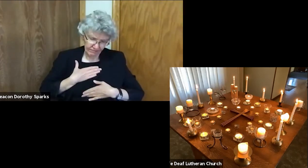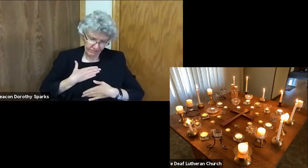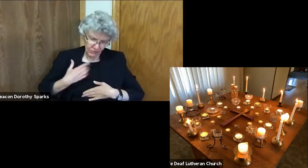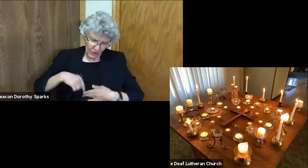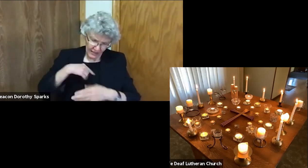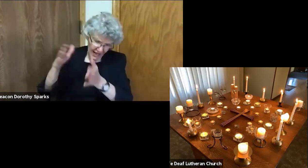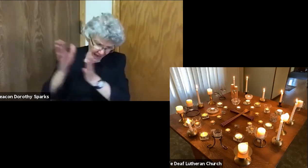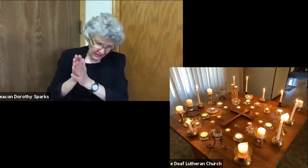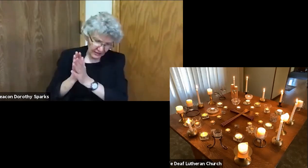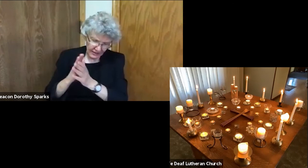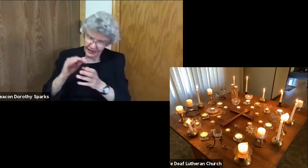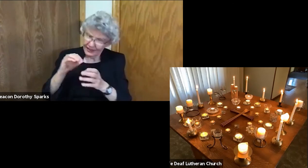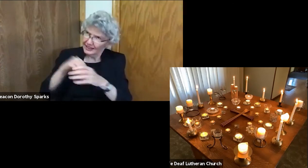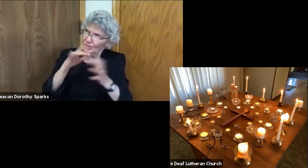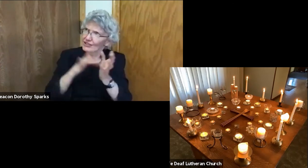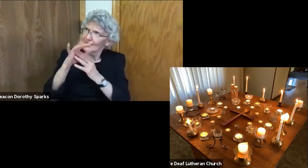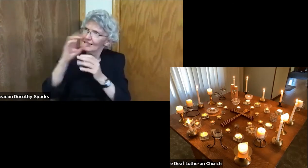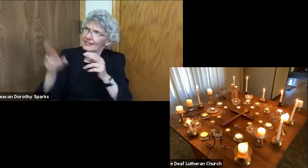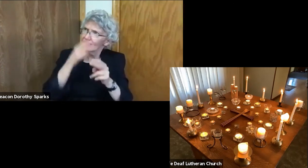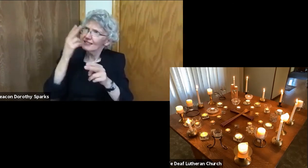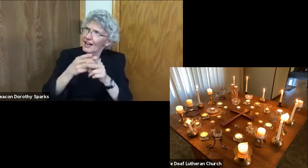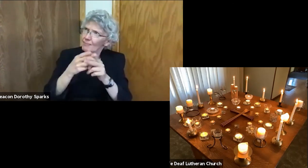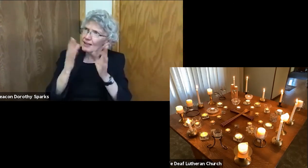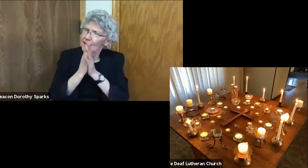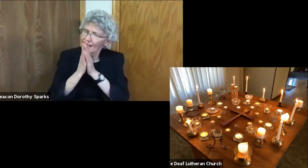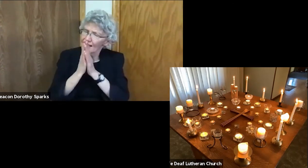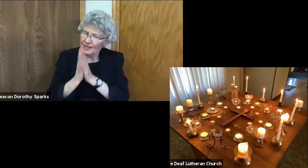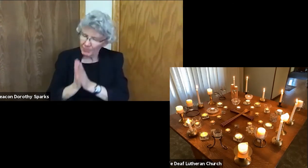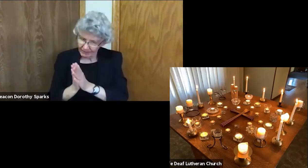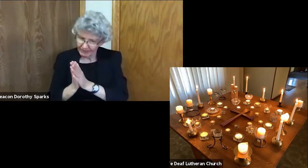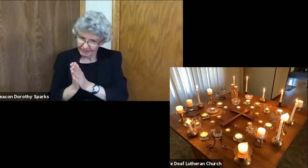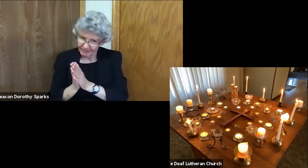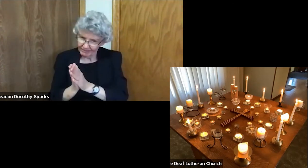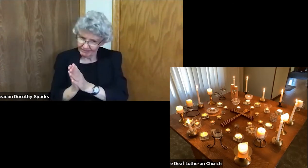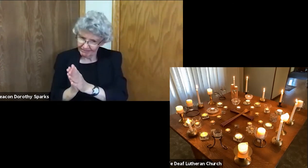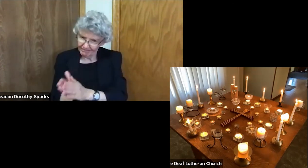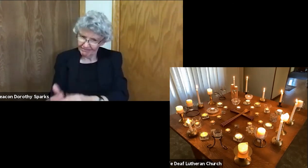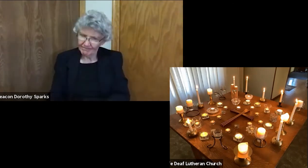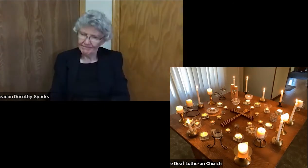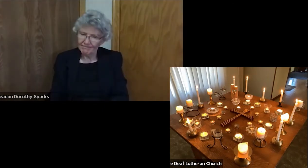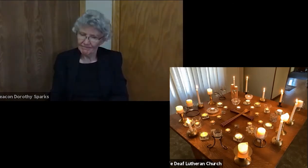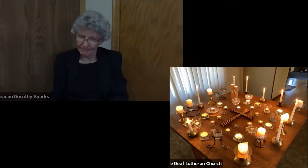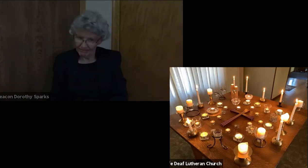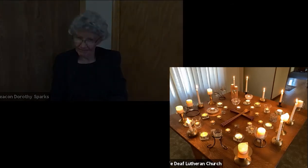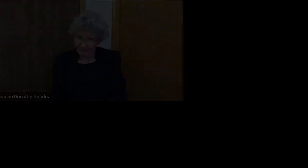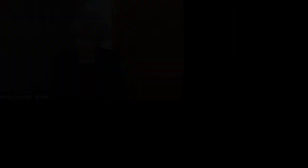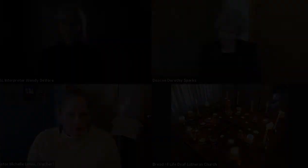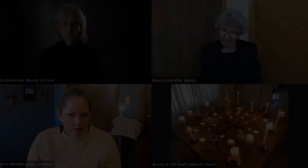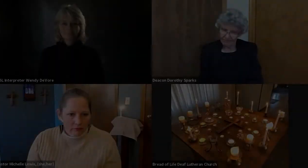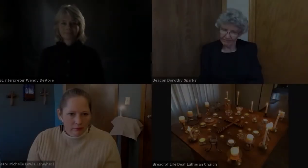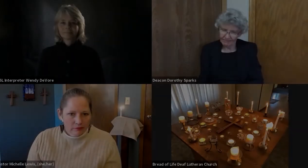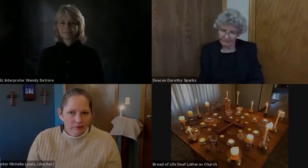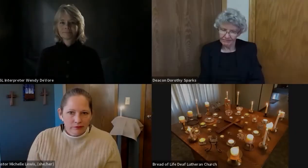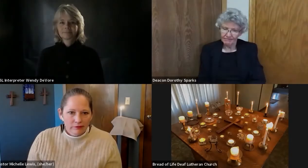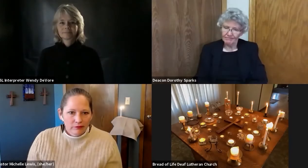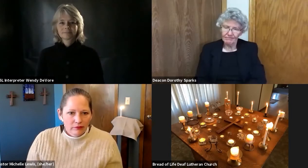joy. We ask these and all things in the name of Jesus the Christ. Amen.